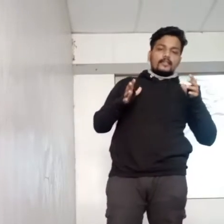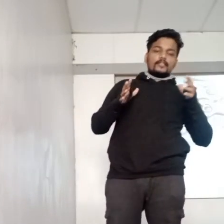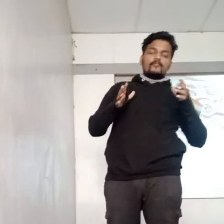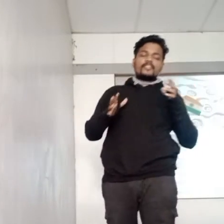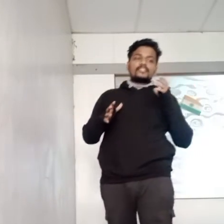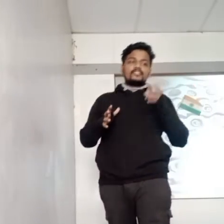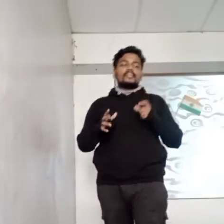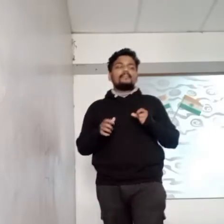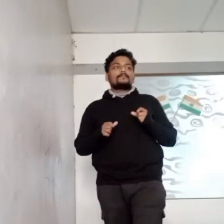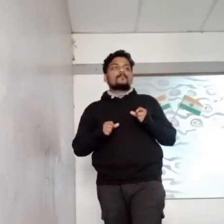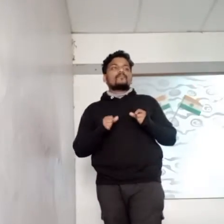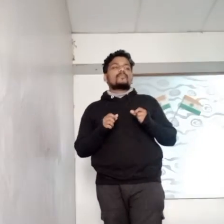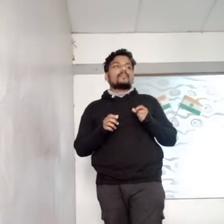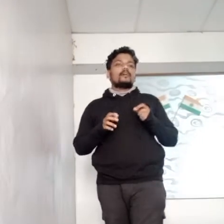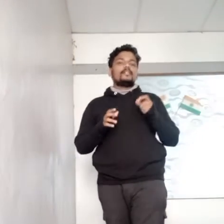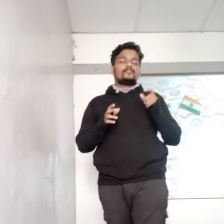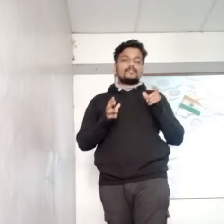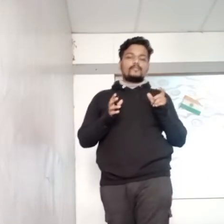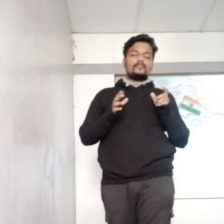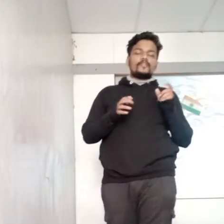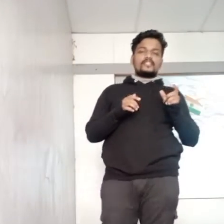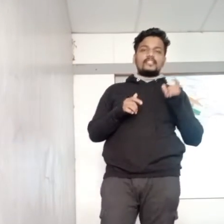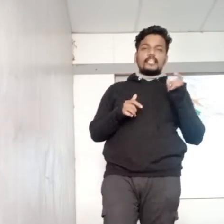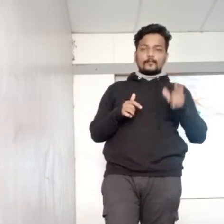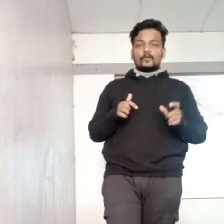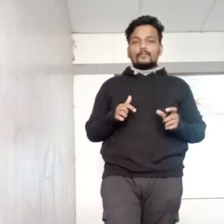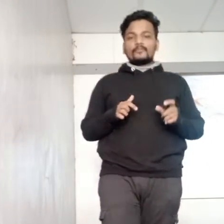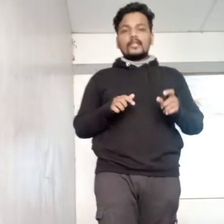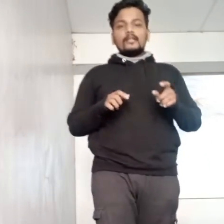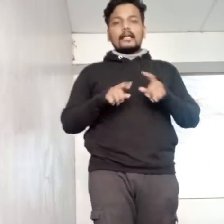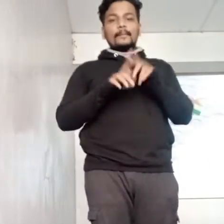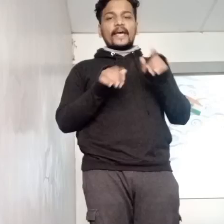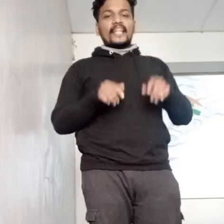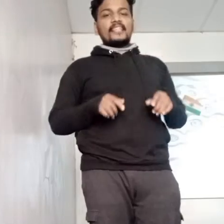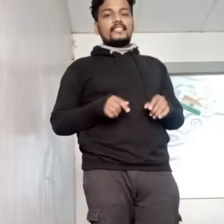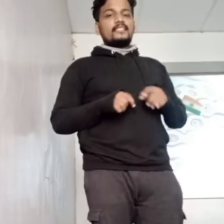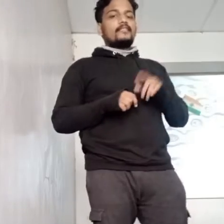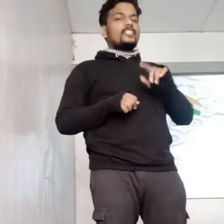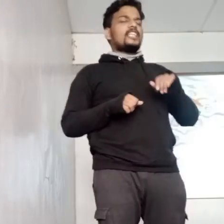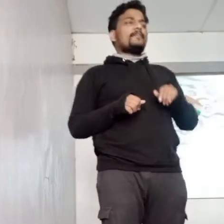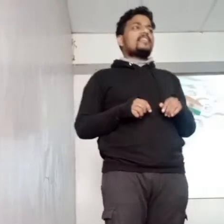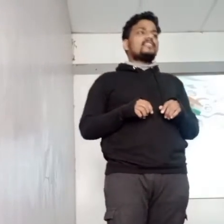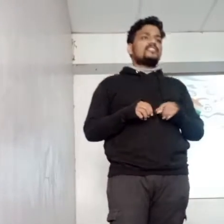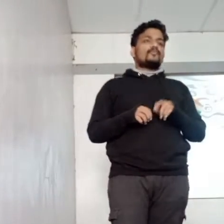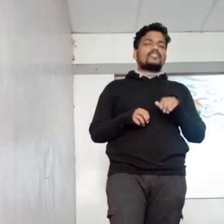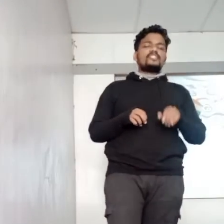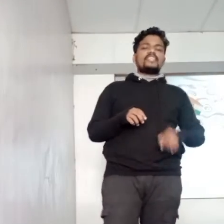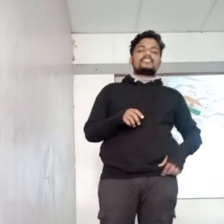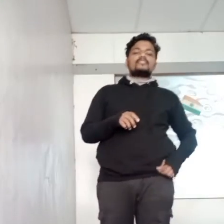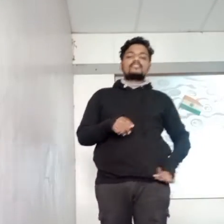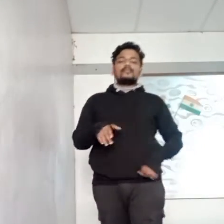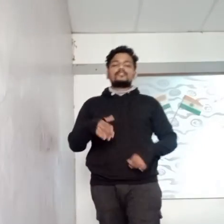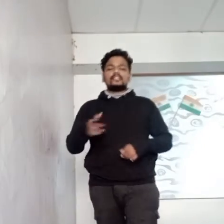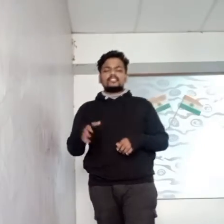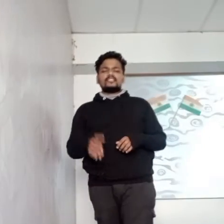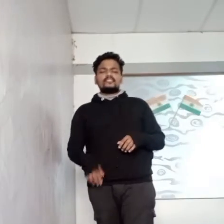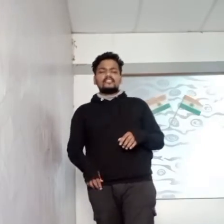new fixed thread, new fixed thread pool, and parenthesis. Within that parenthesis, suppose there is a yes. So this is nothing